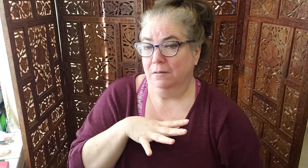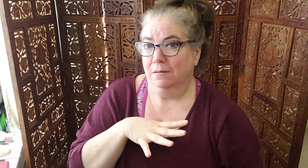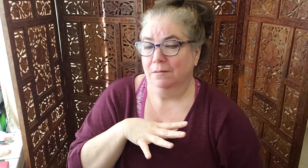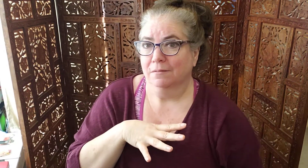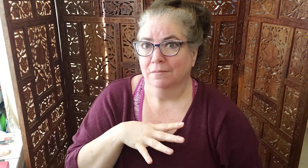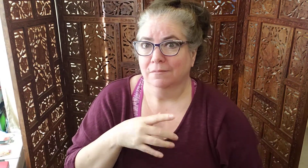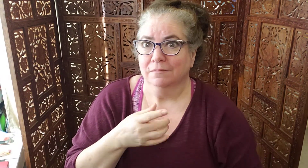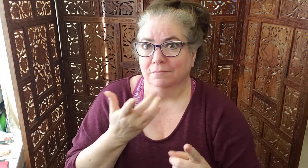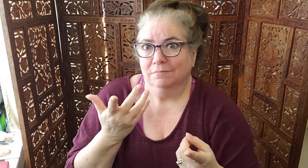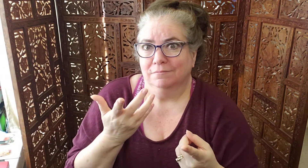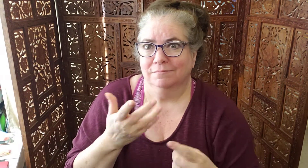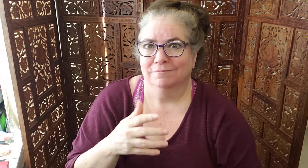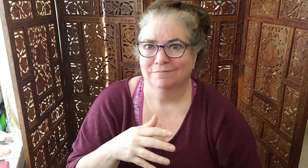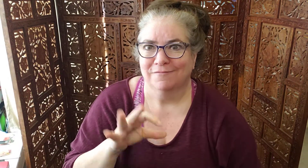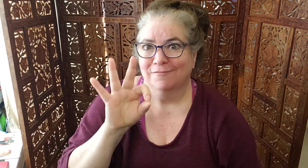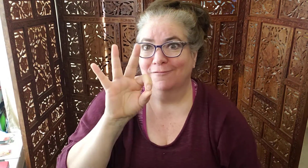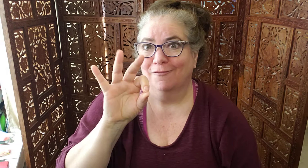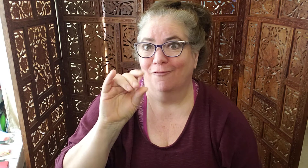ensemble. These were